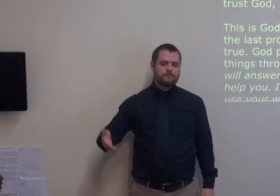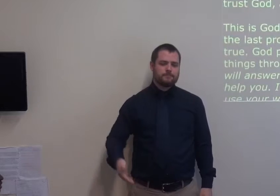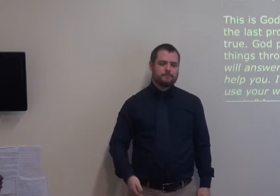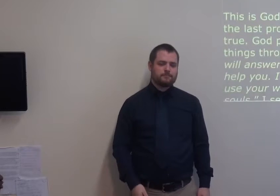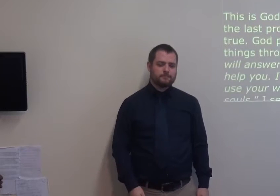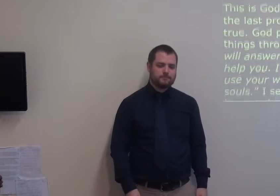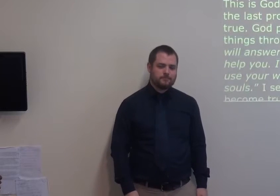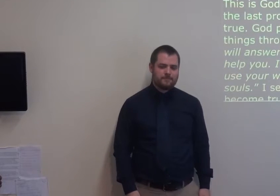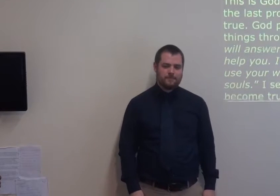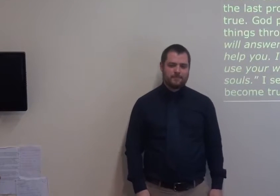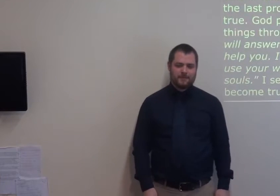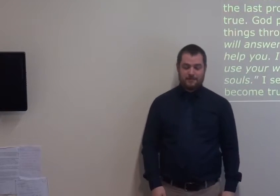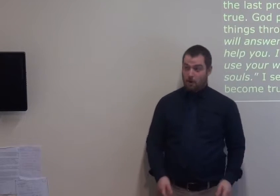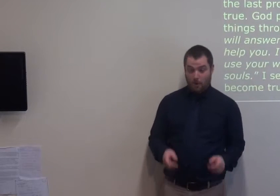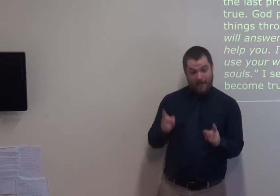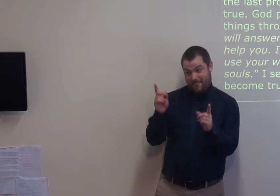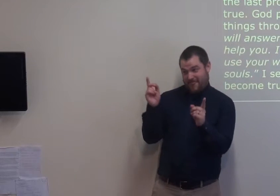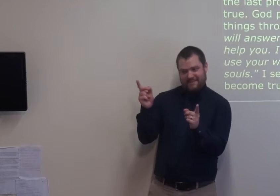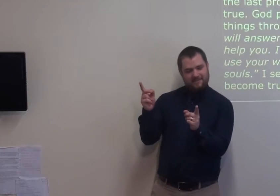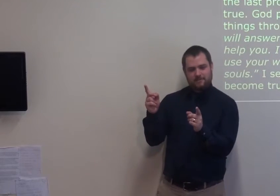This is God's great promise.